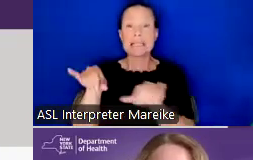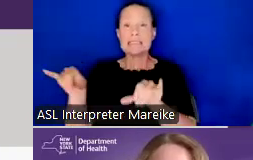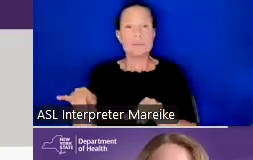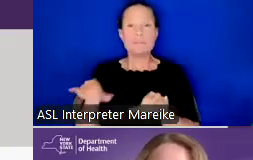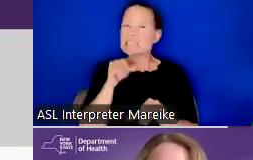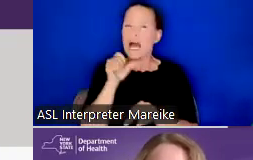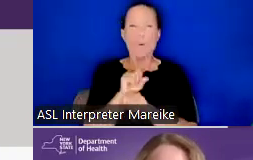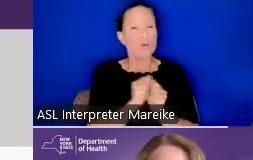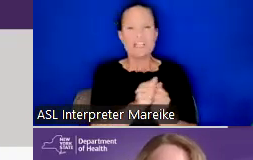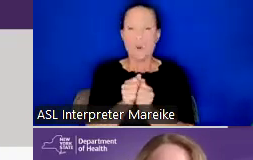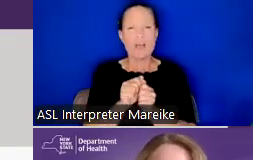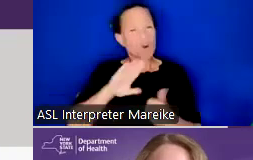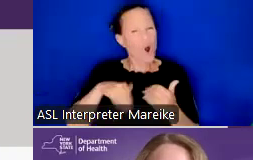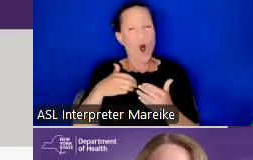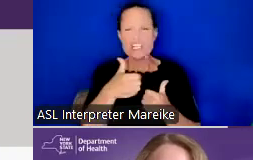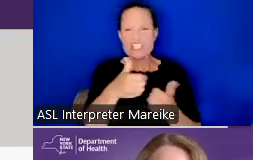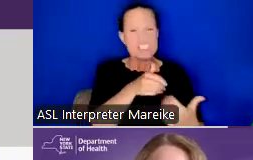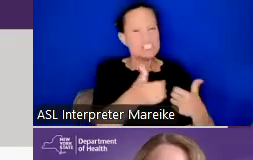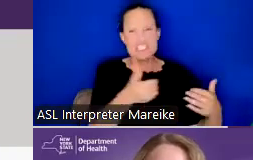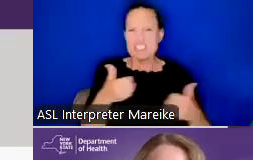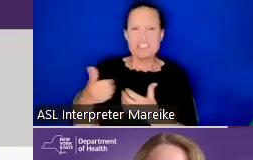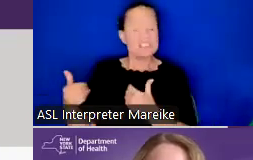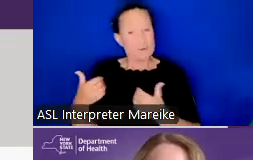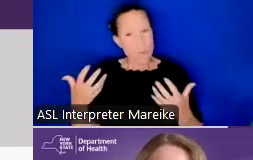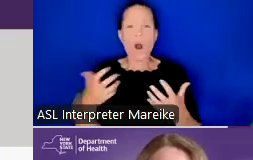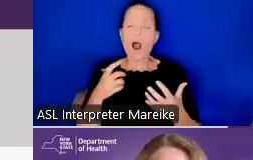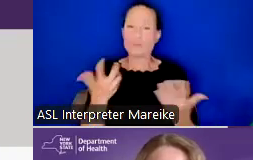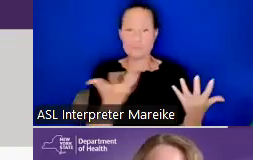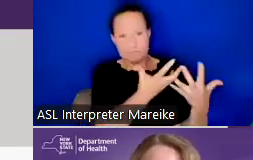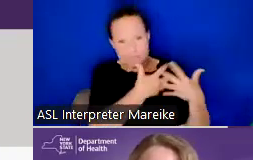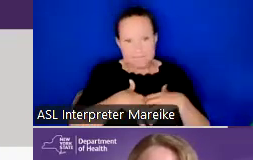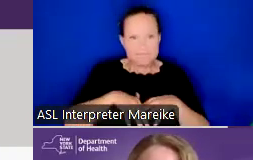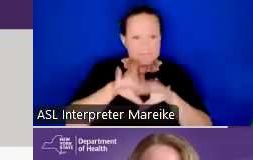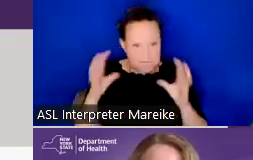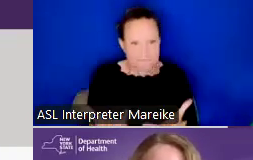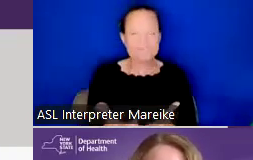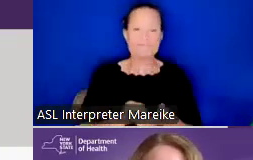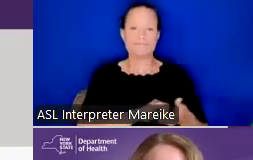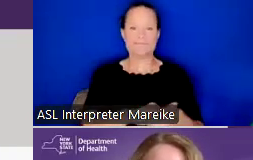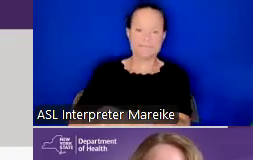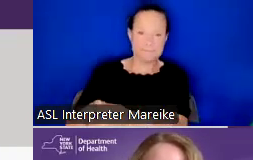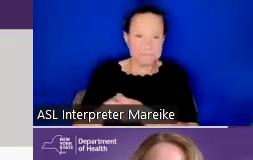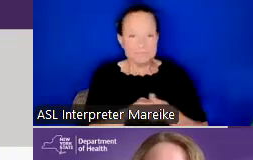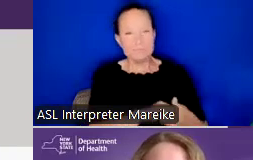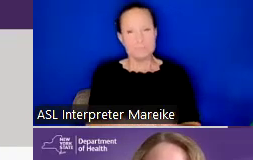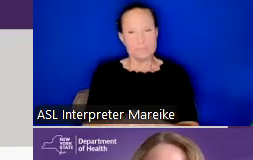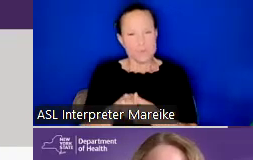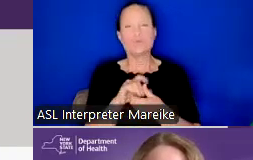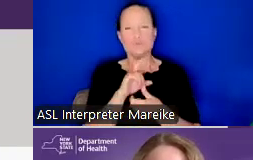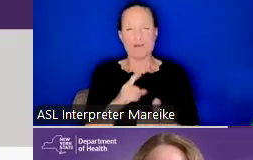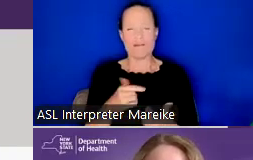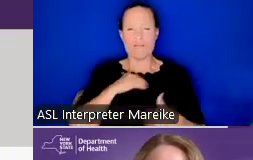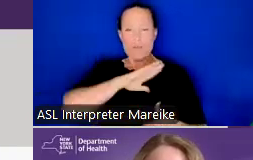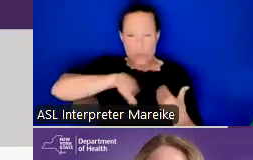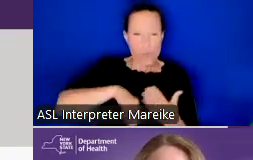integrate one that transforms how we collaborate across the physical health, behavioral health, and social care. And this really